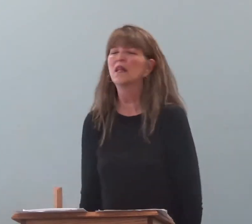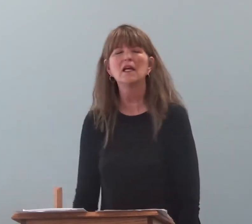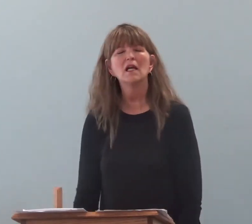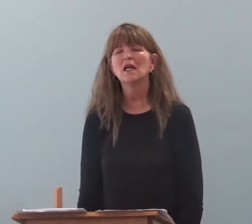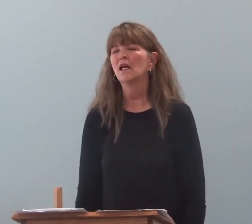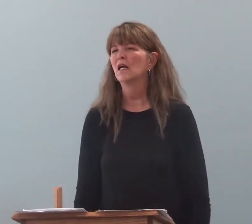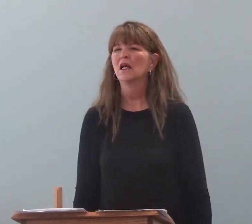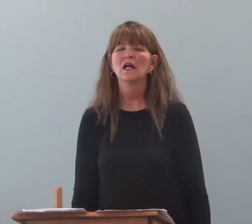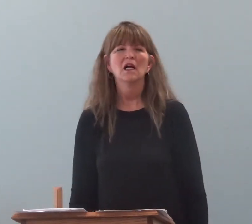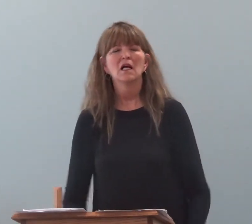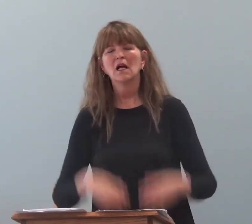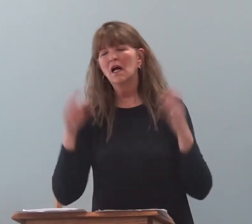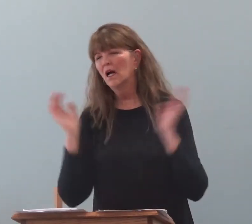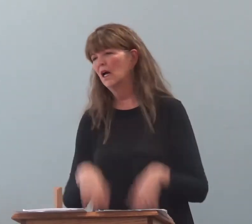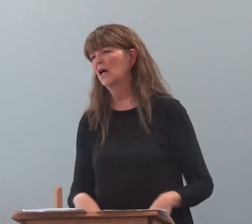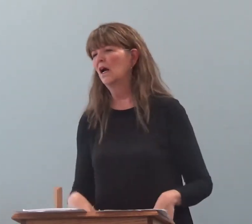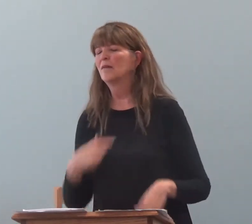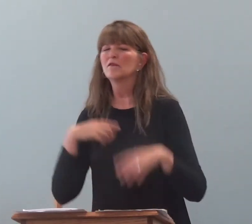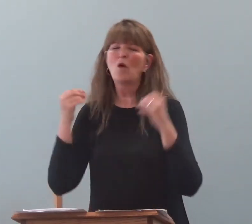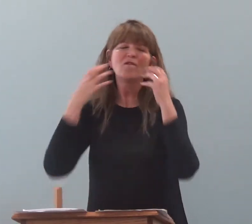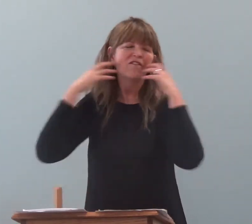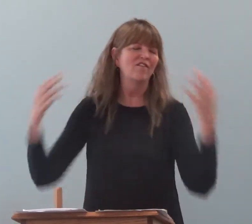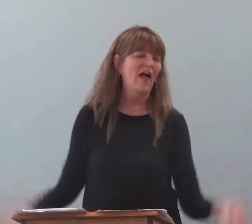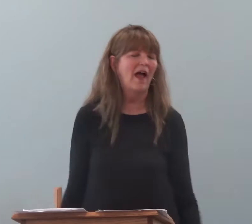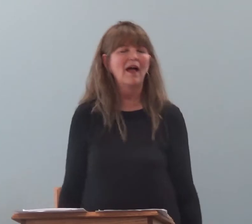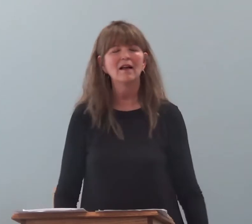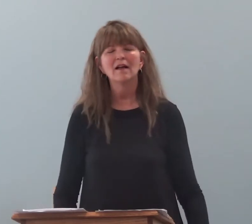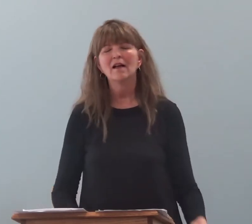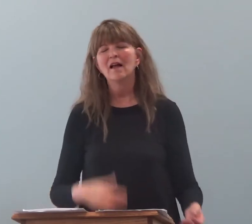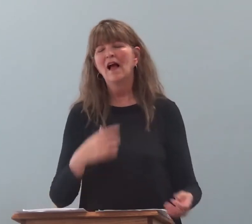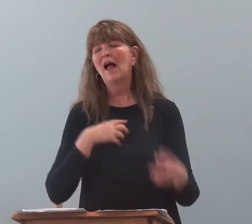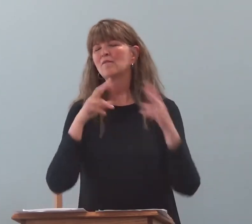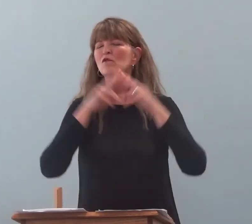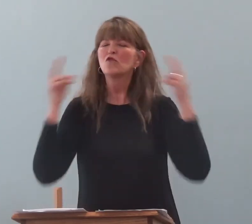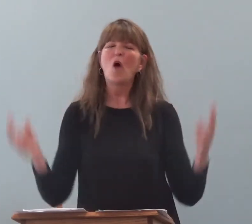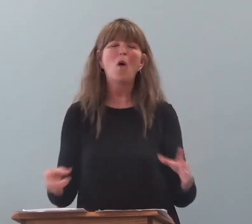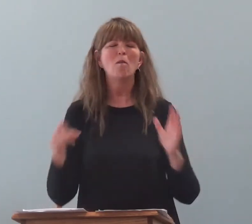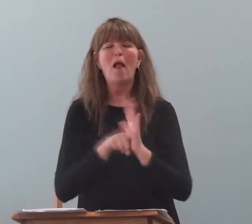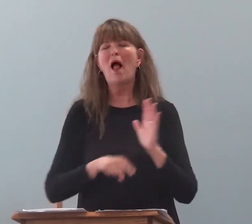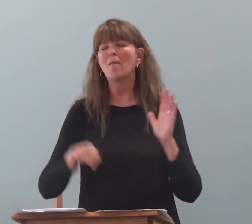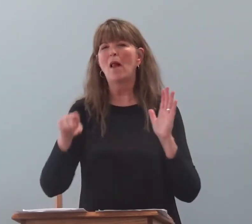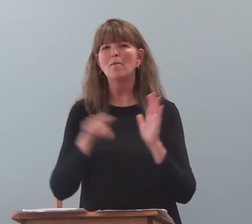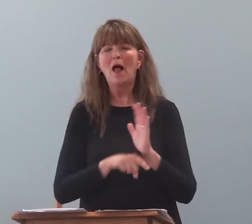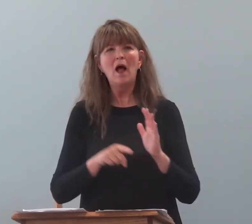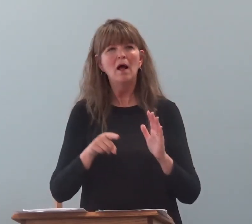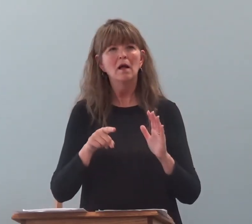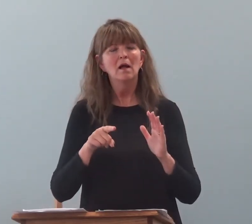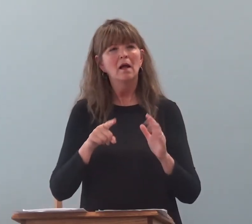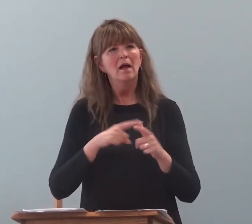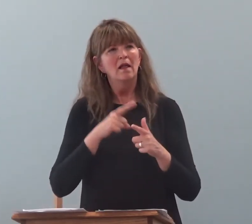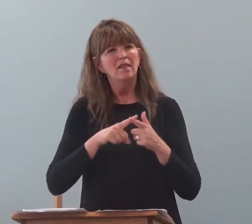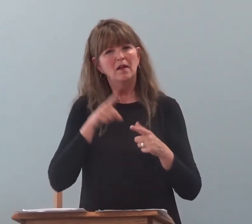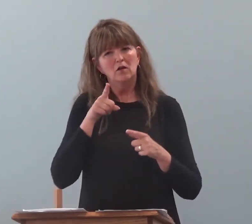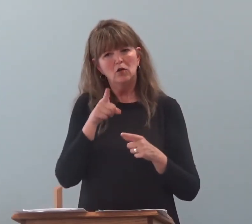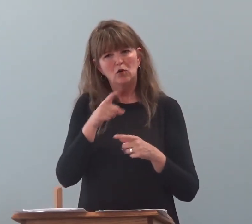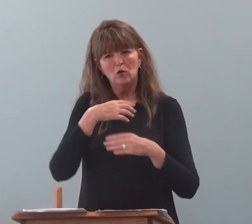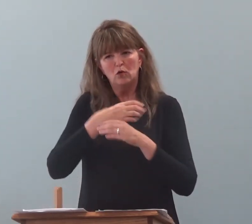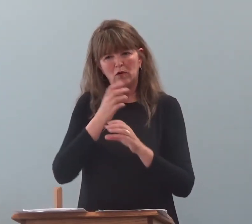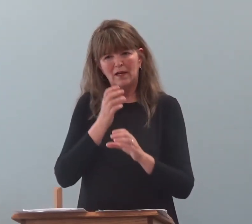And women also should not tell their husbands, oh, I'm so ugly, I'm too fat, I'm just this, that, and the other thing, blah,